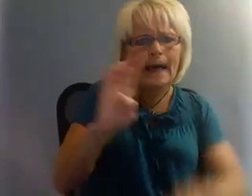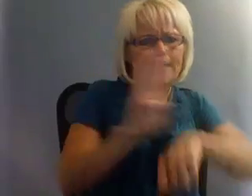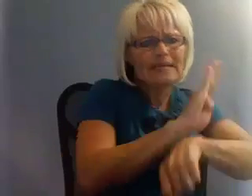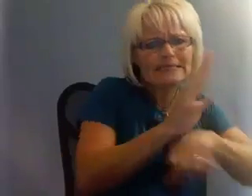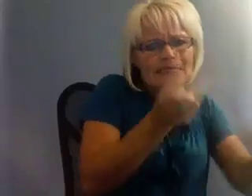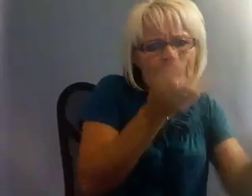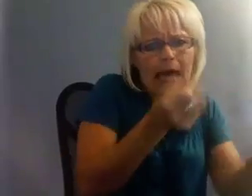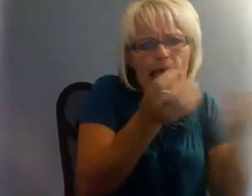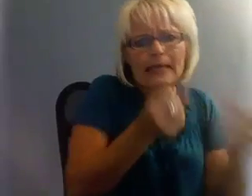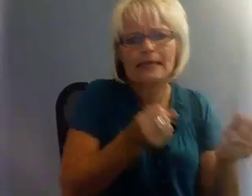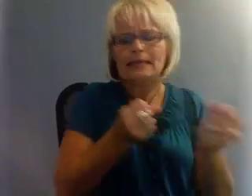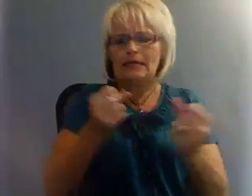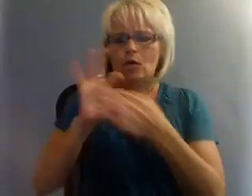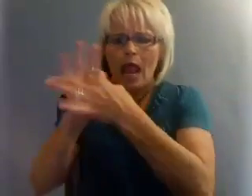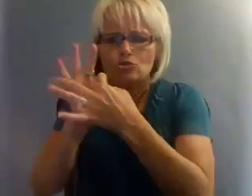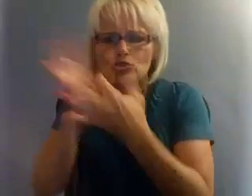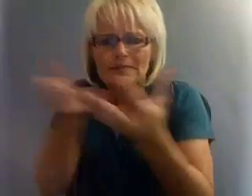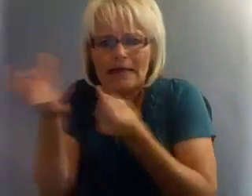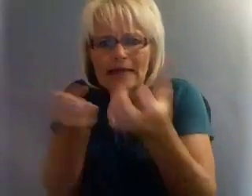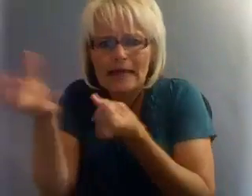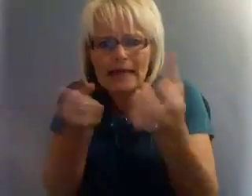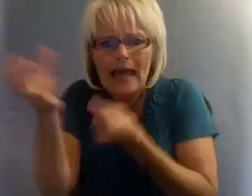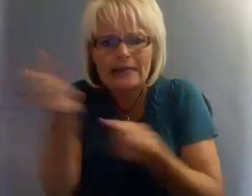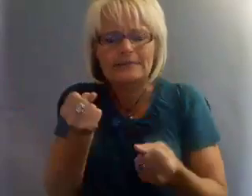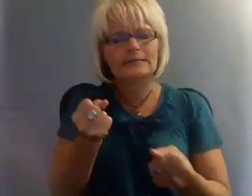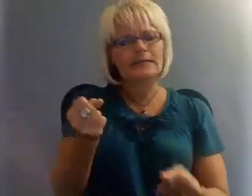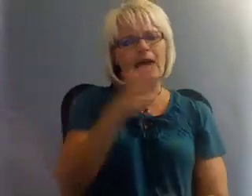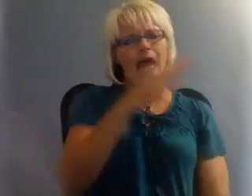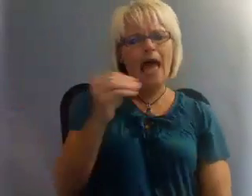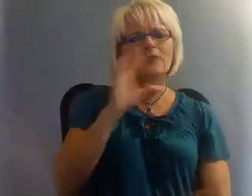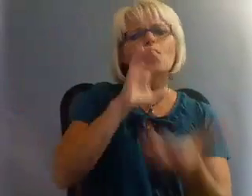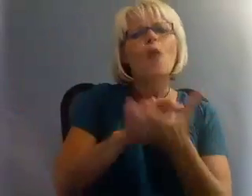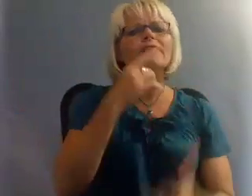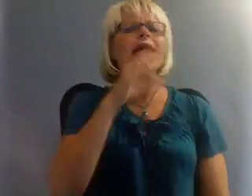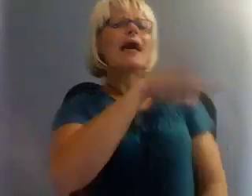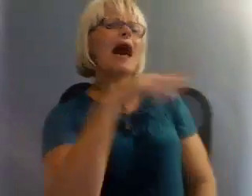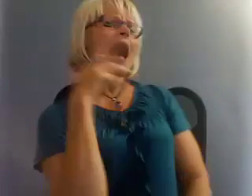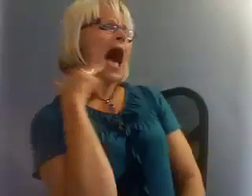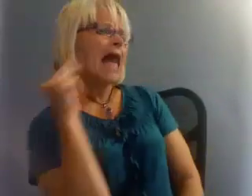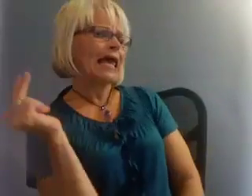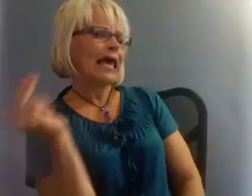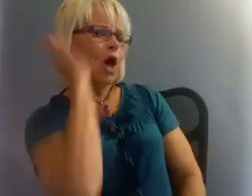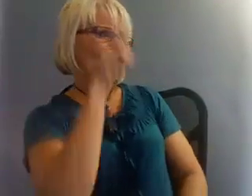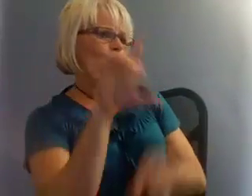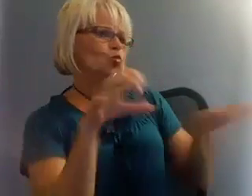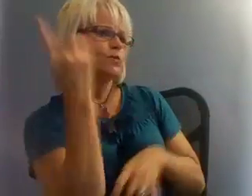We're just in this take mode. And all of a sudden, his wife will say to him, honey, will you do such and such for me? And his left brain says to his right brain, you hear